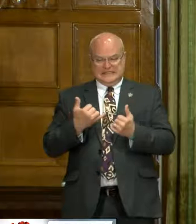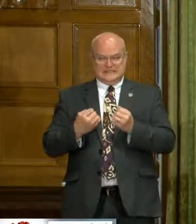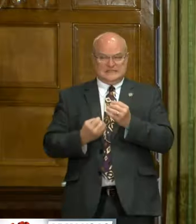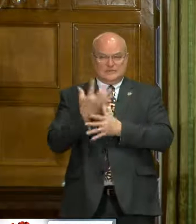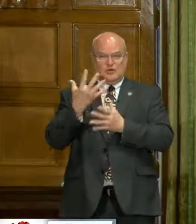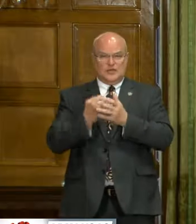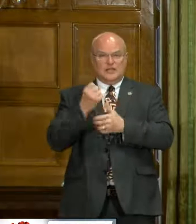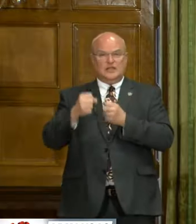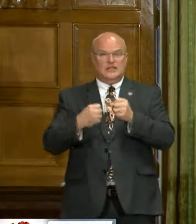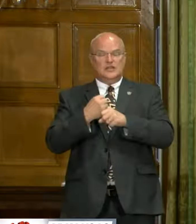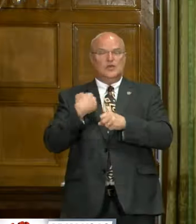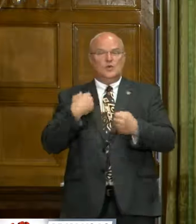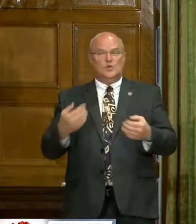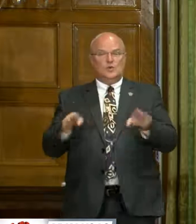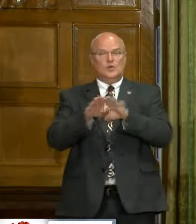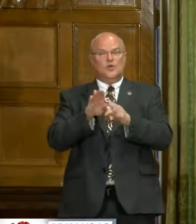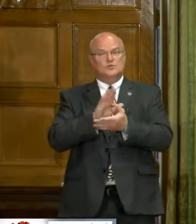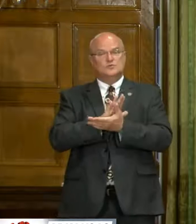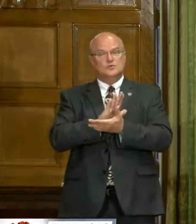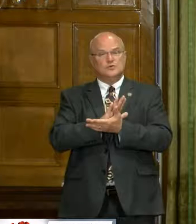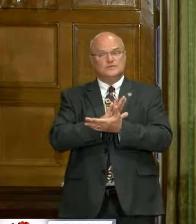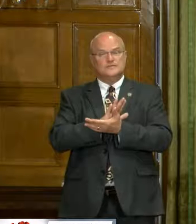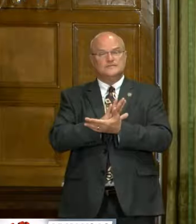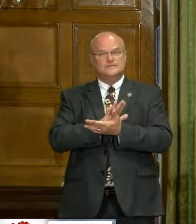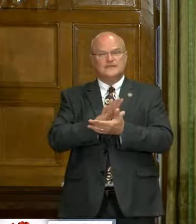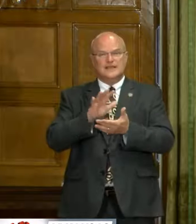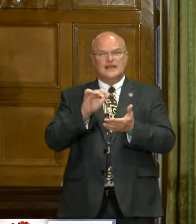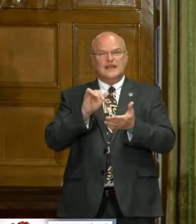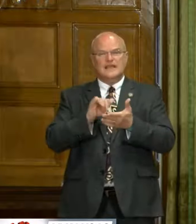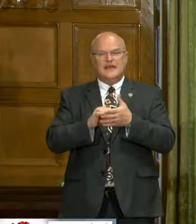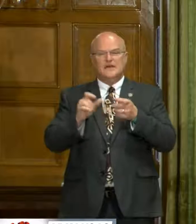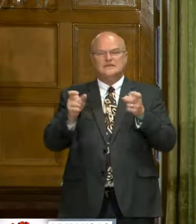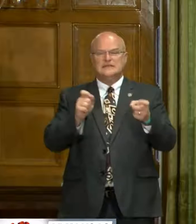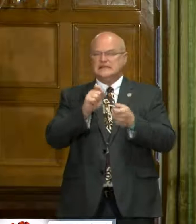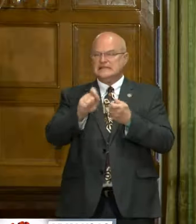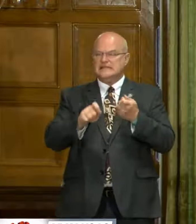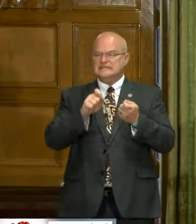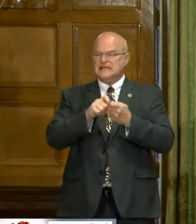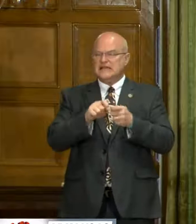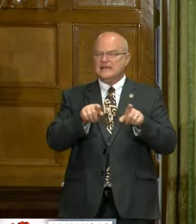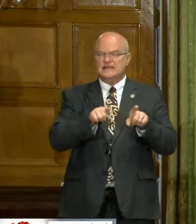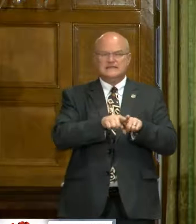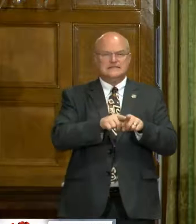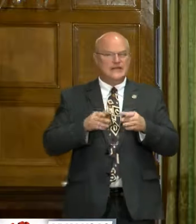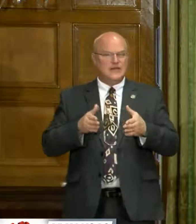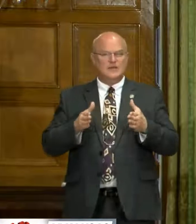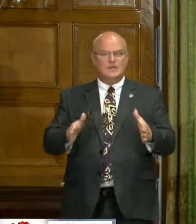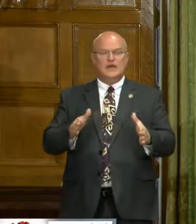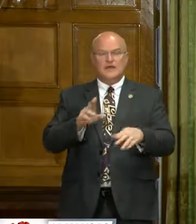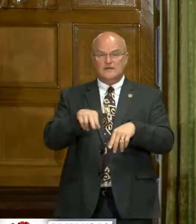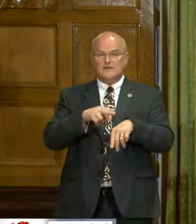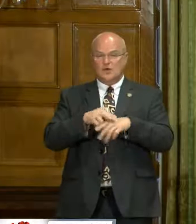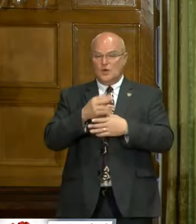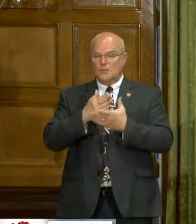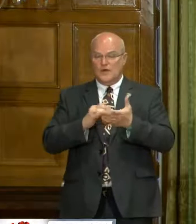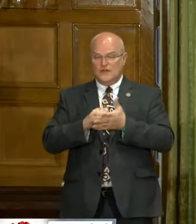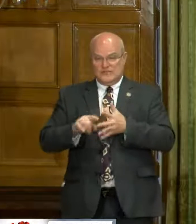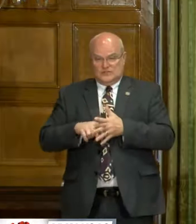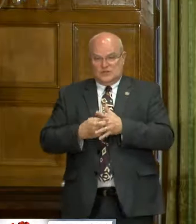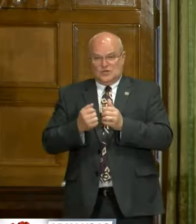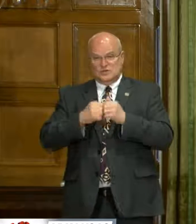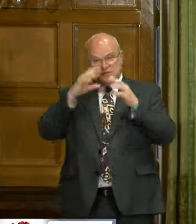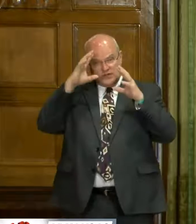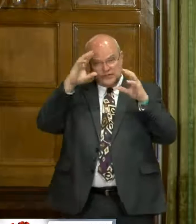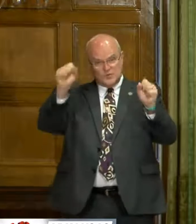this spring, whenever we closed schools, that was handled exactly in the same way. And of course, part of it starts